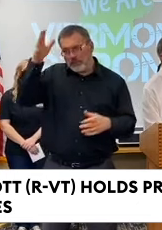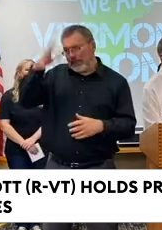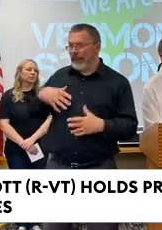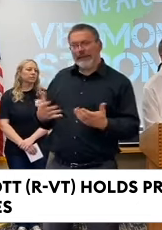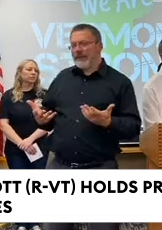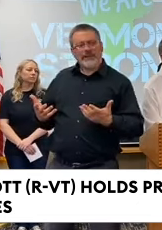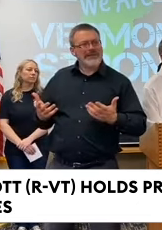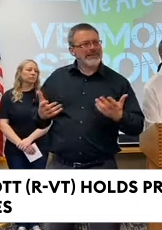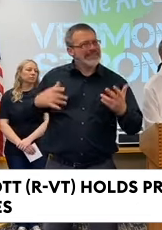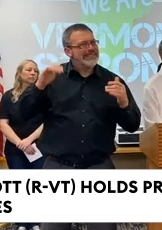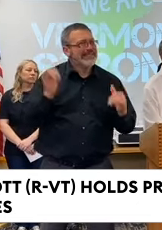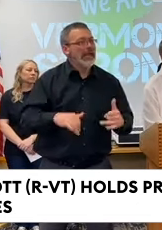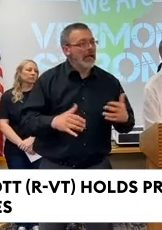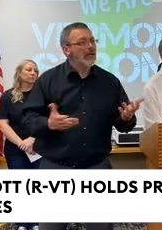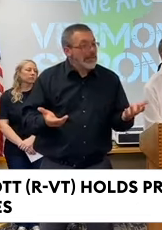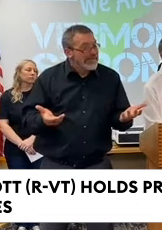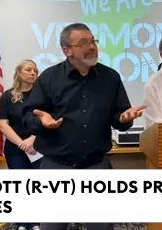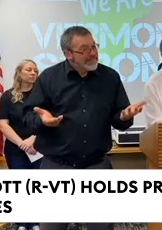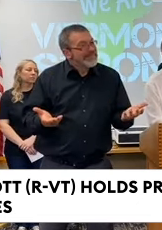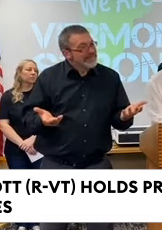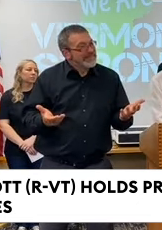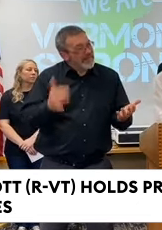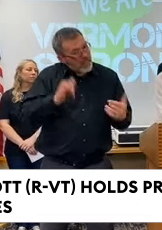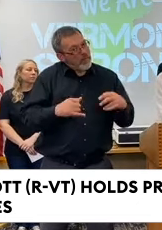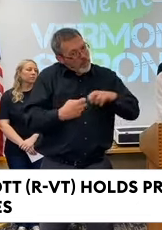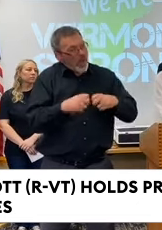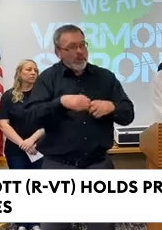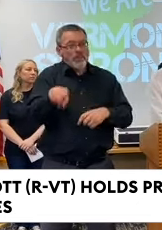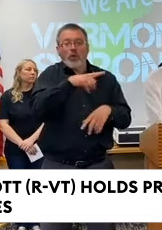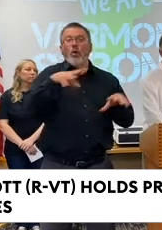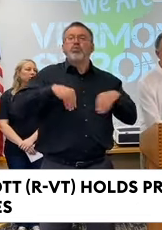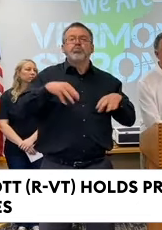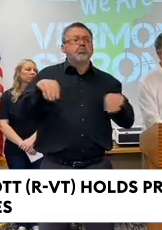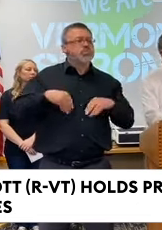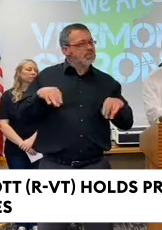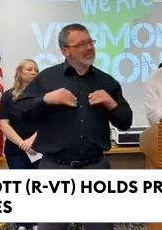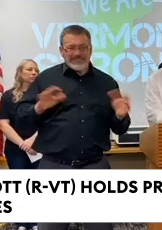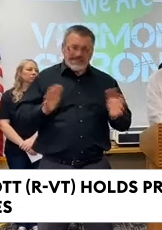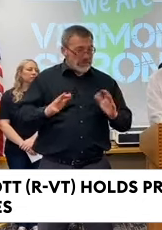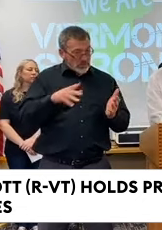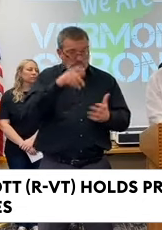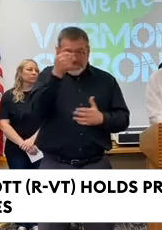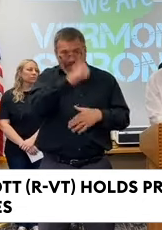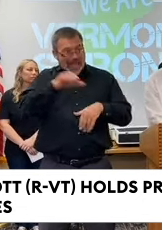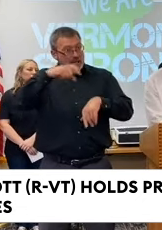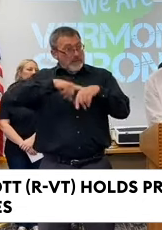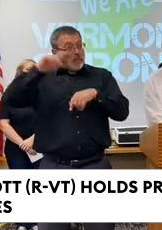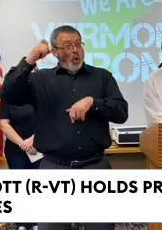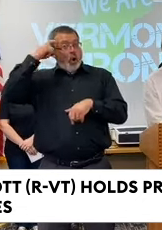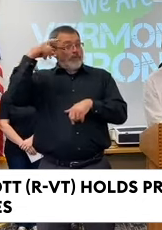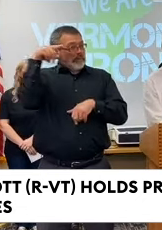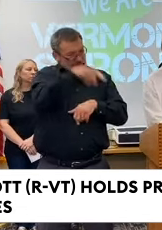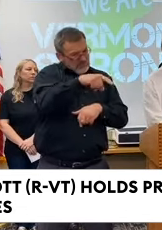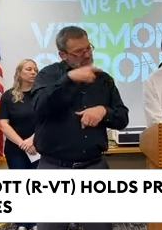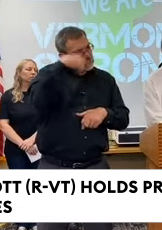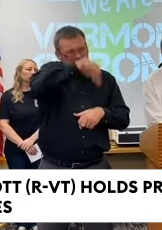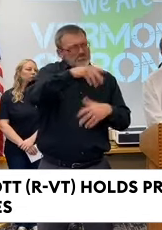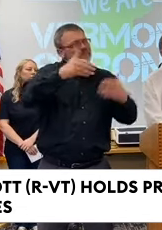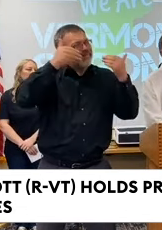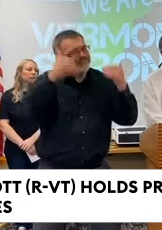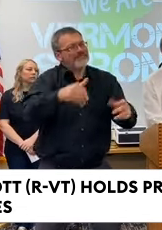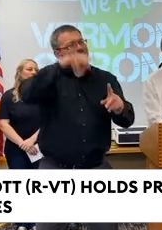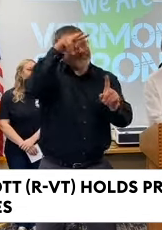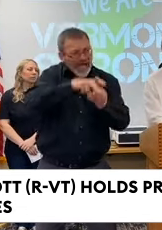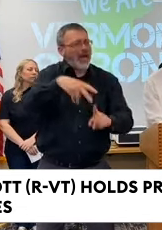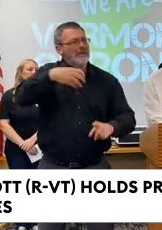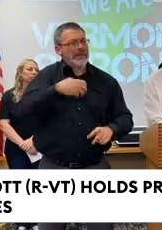denial? And he said, no. He said, I just sent the letter and I said, I'll just, there's other people who need the help